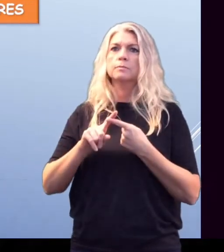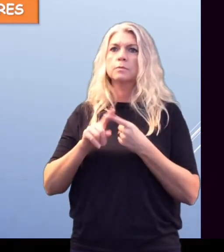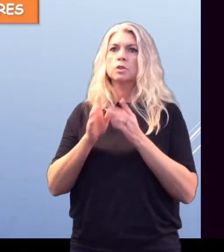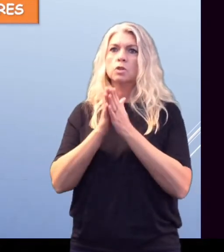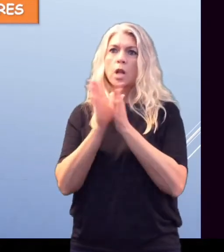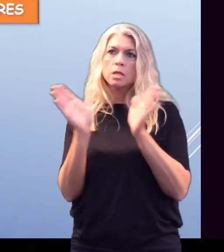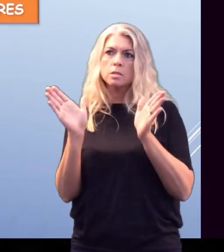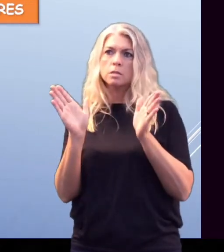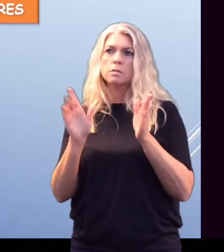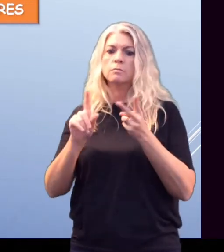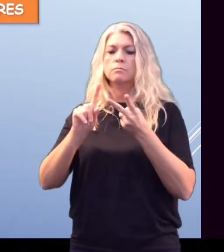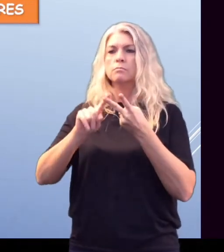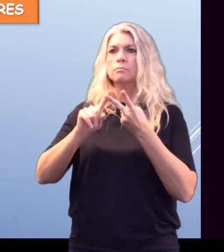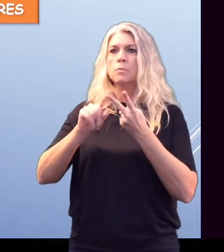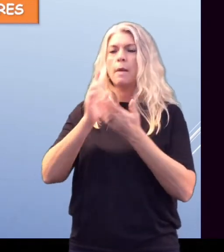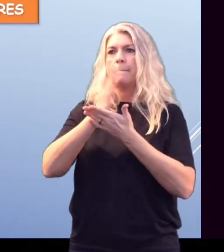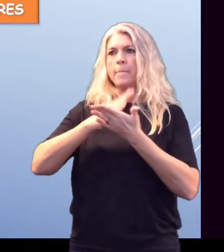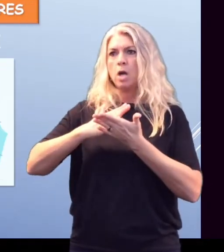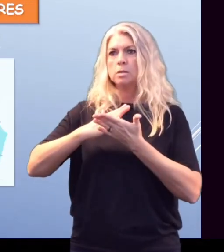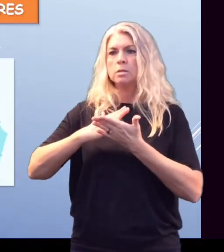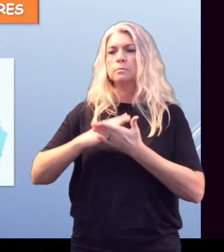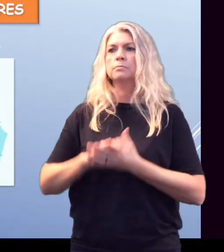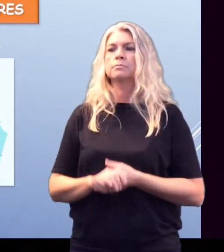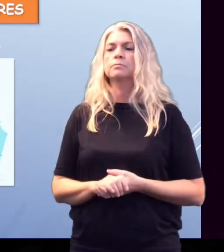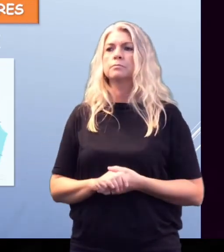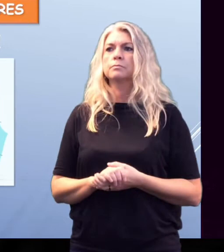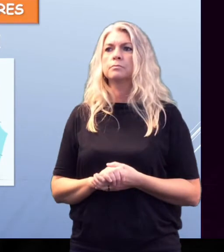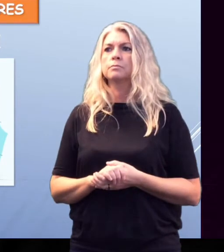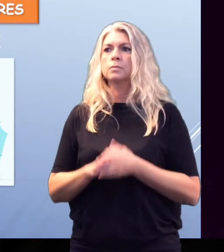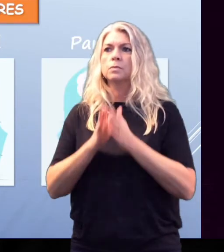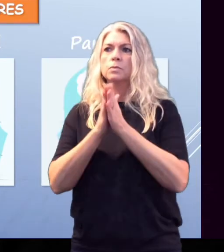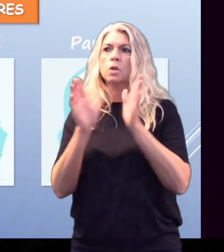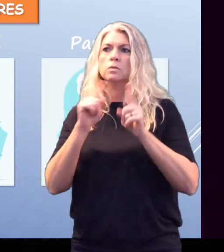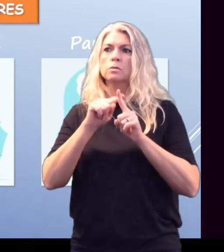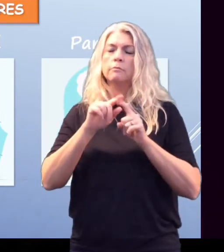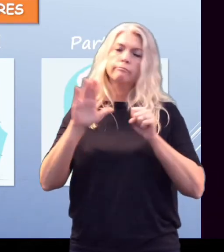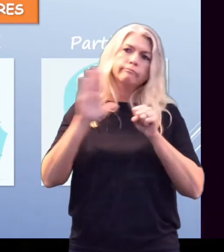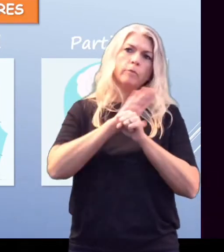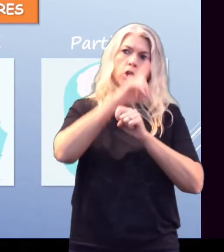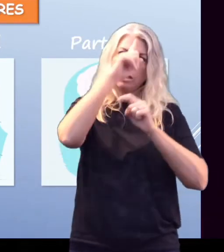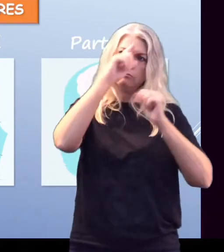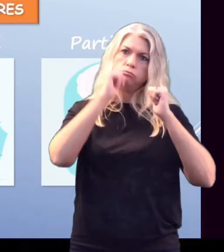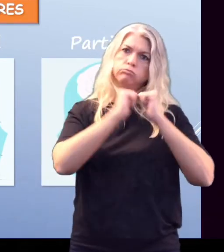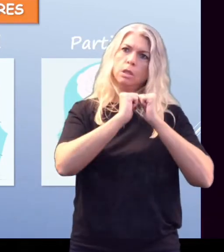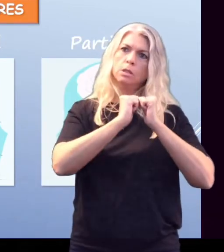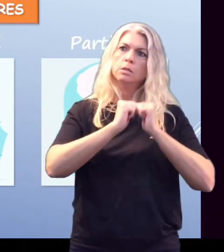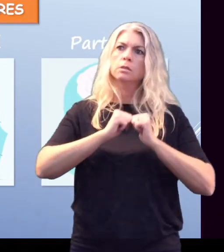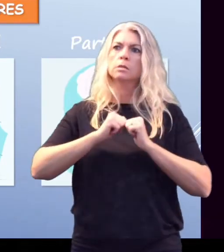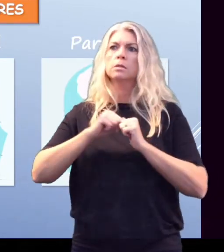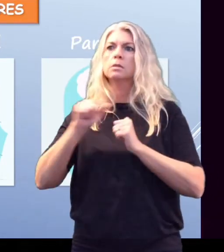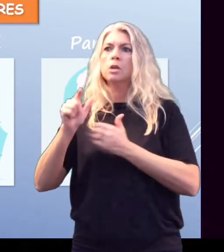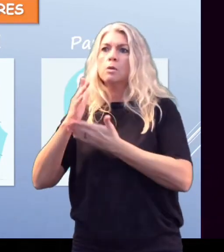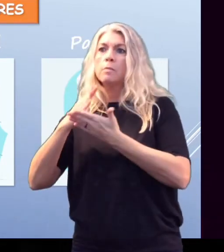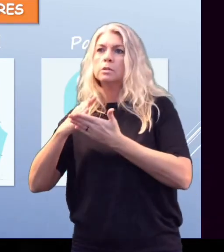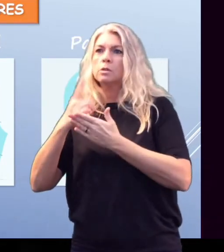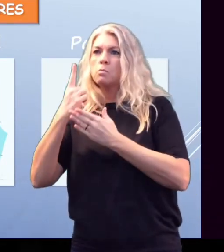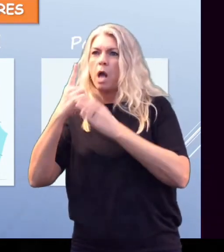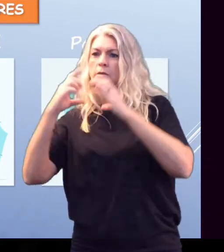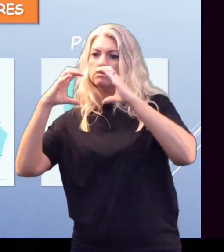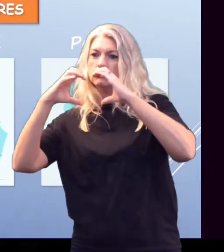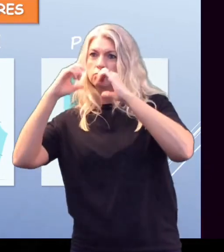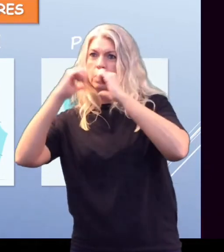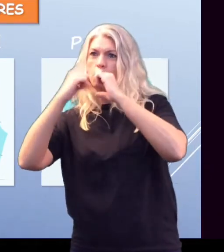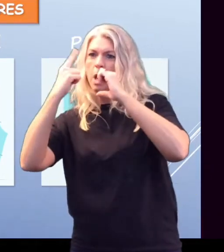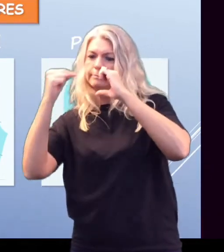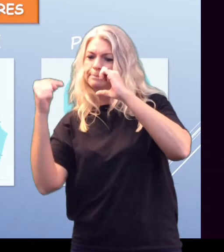There are two main types of seizures, generalized and partial. Generalized seizures occur in the whole